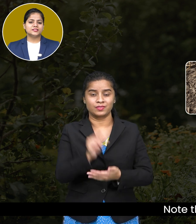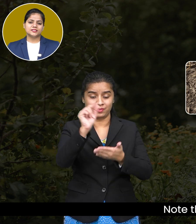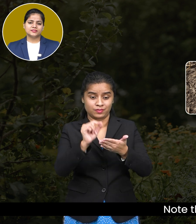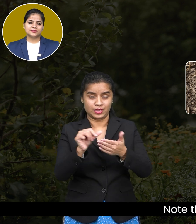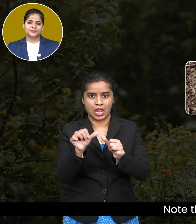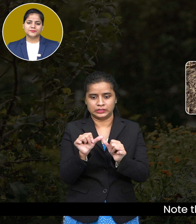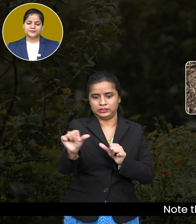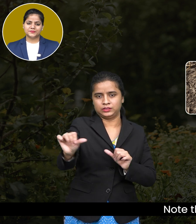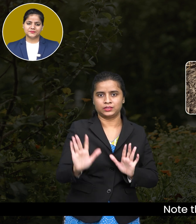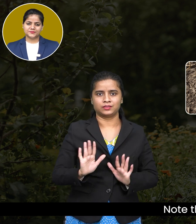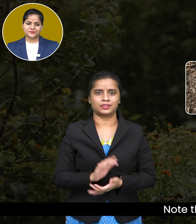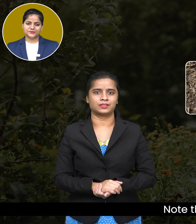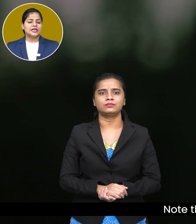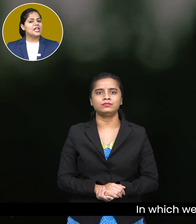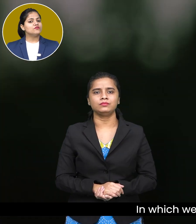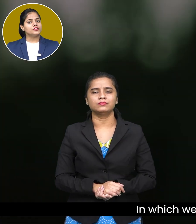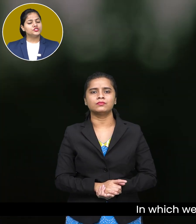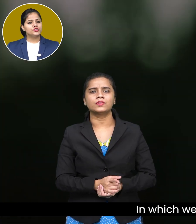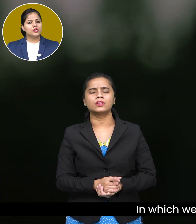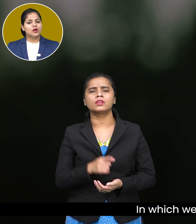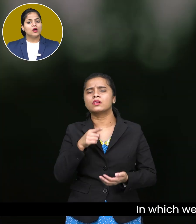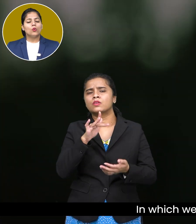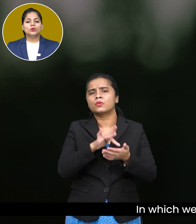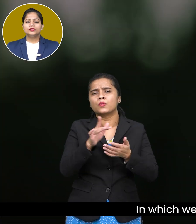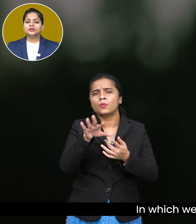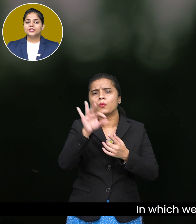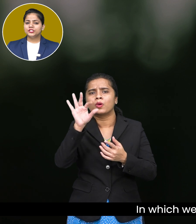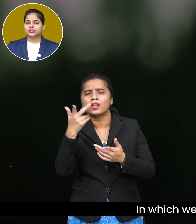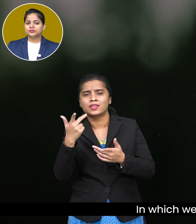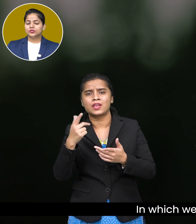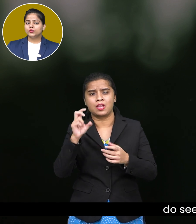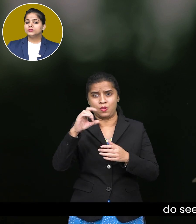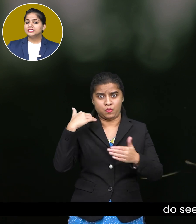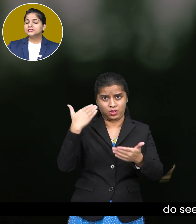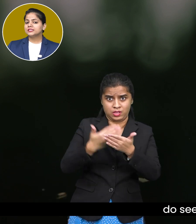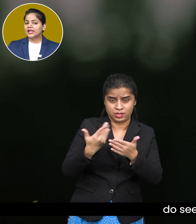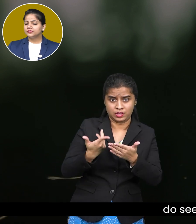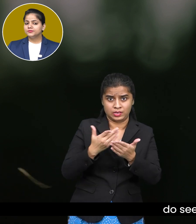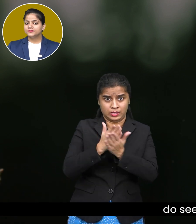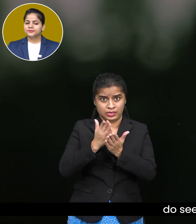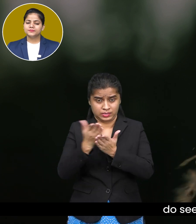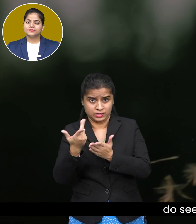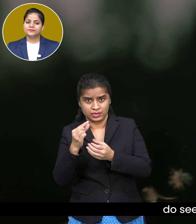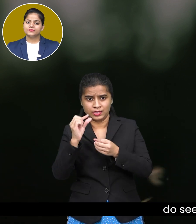Note the distance. In which weather condition do seeds